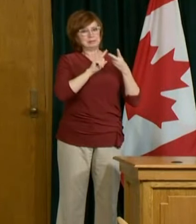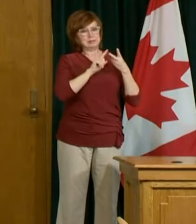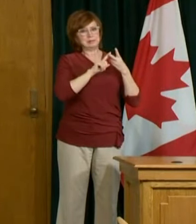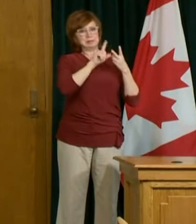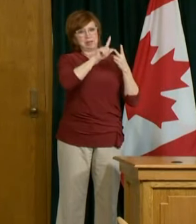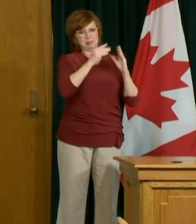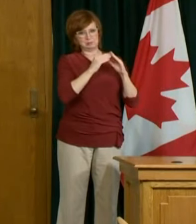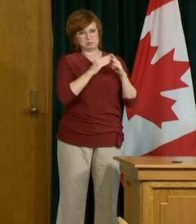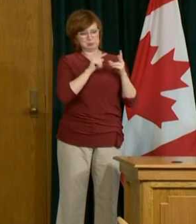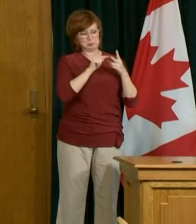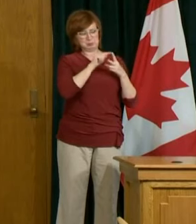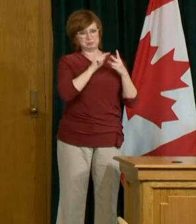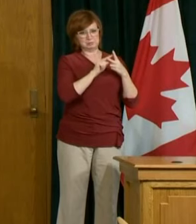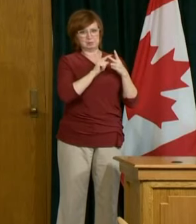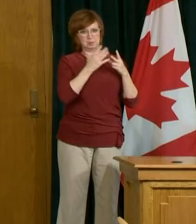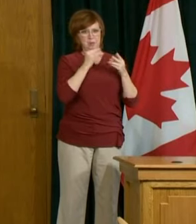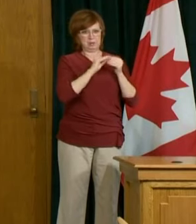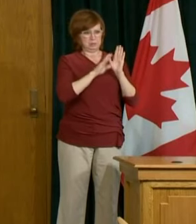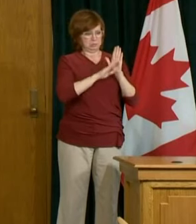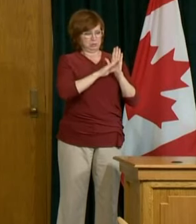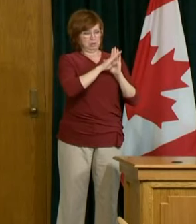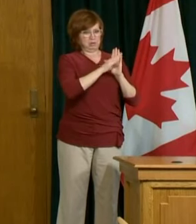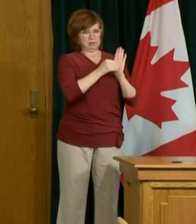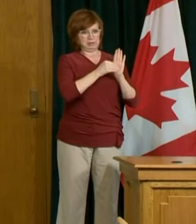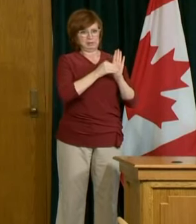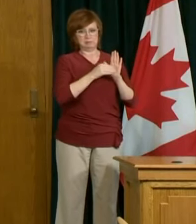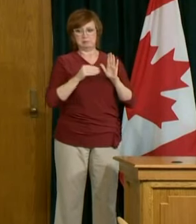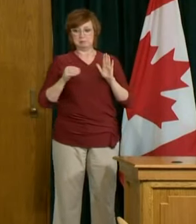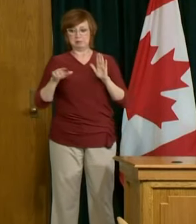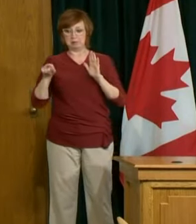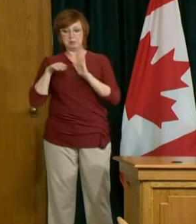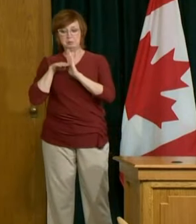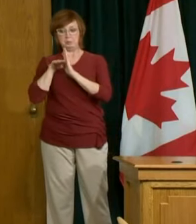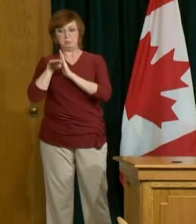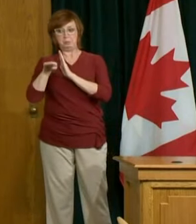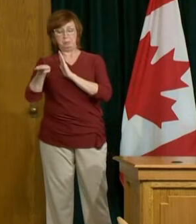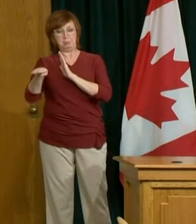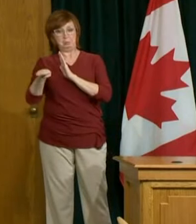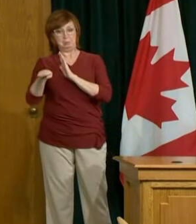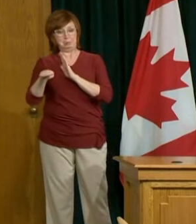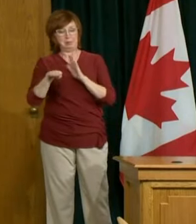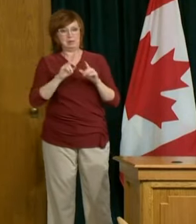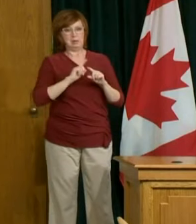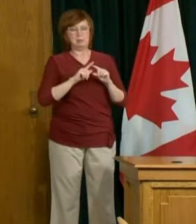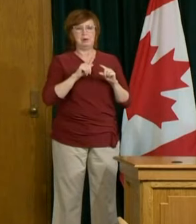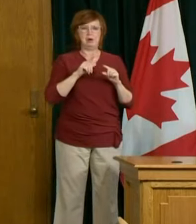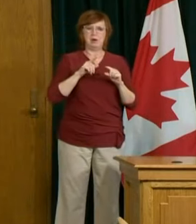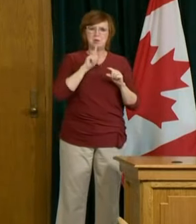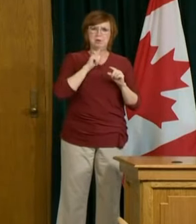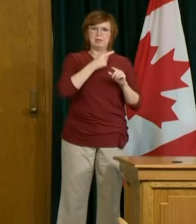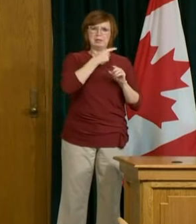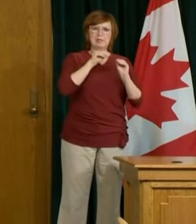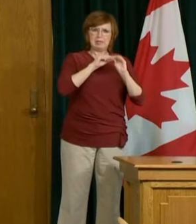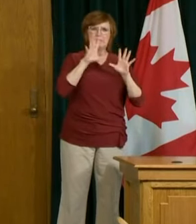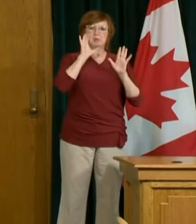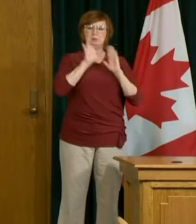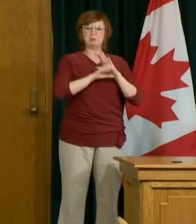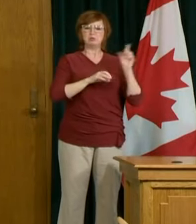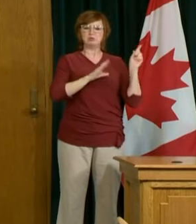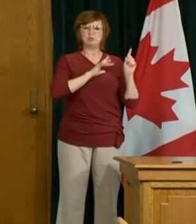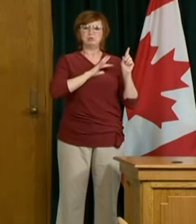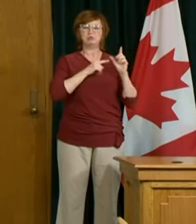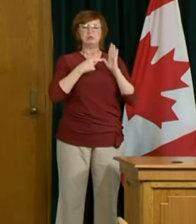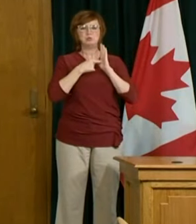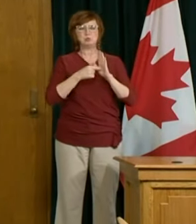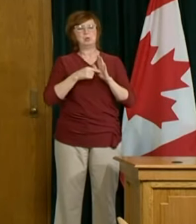area. So that really explains why the recommendation is to proceed with reopening for the rest of Saskatchewan, and even specifically